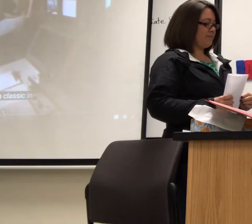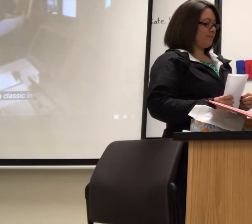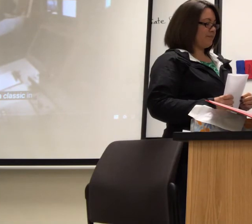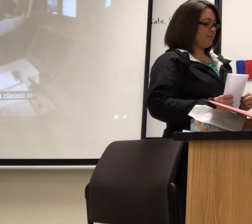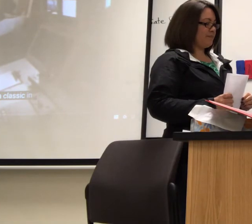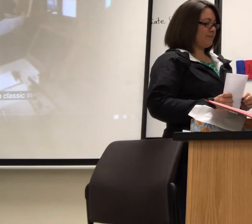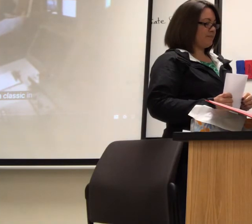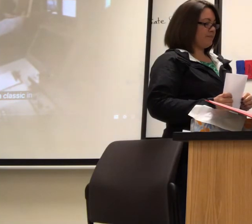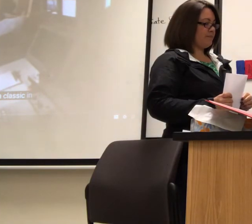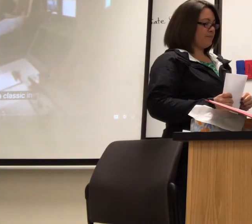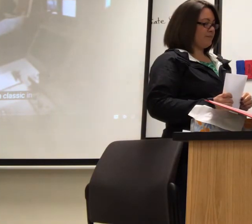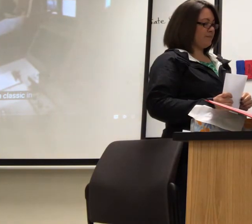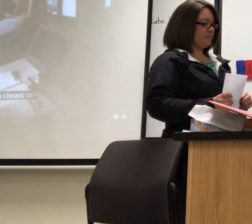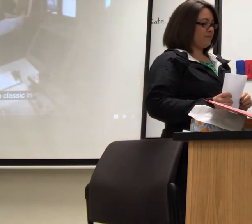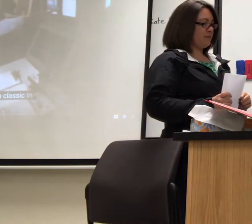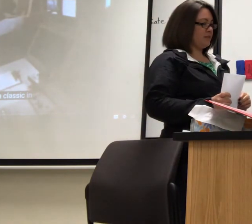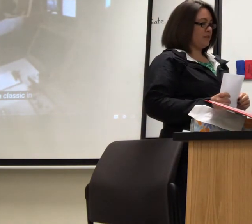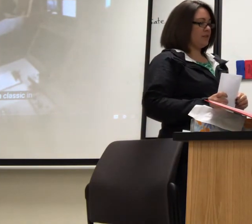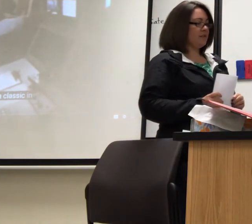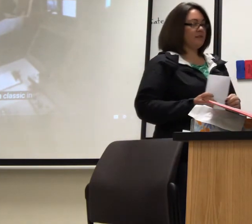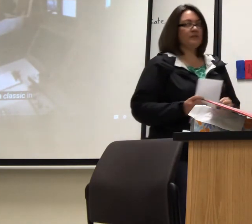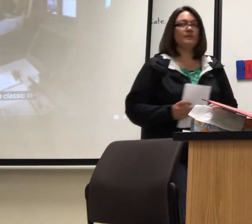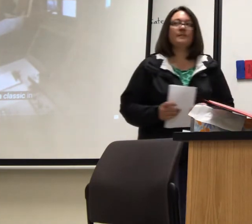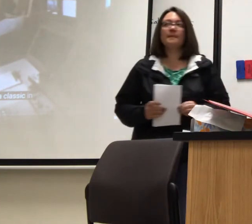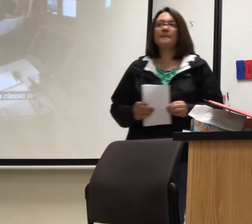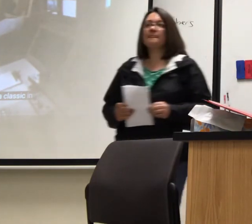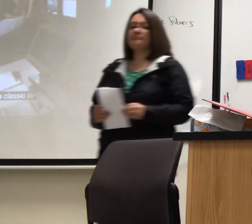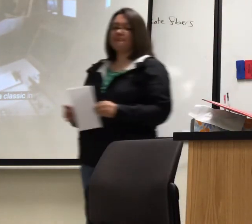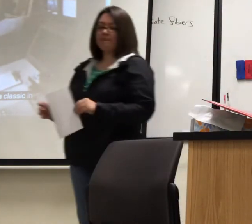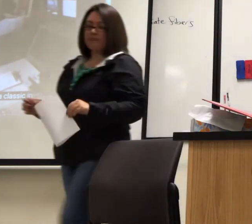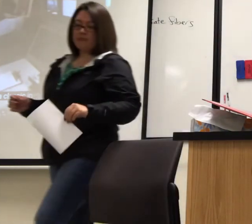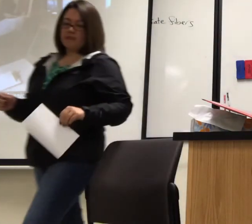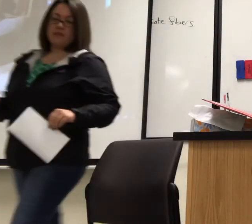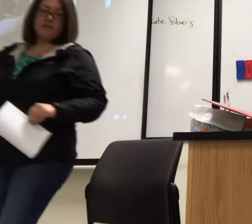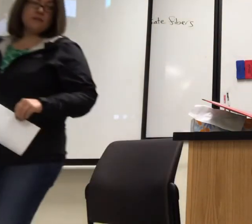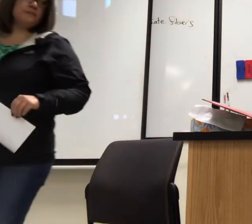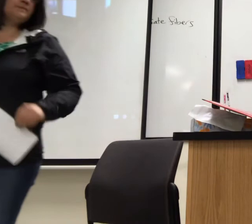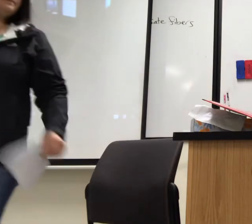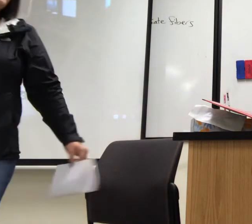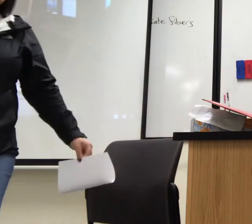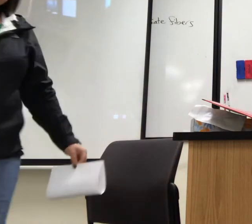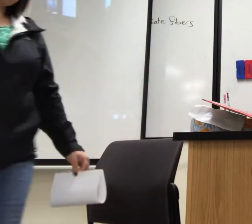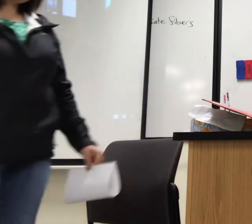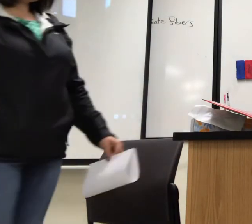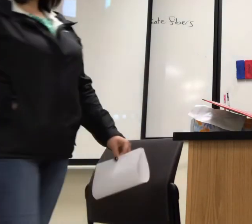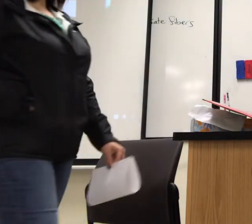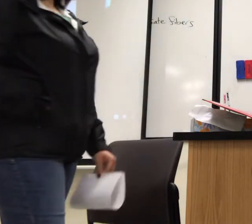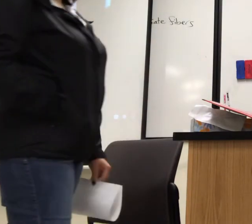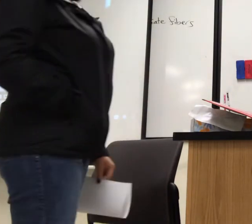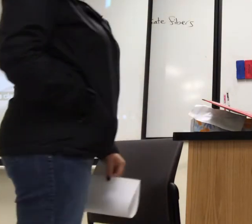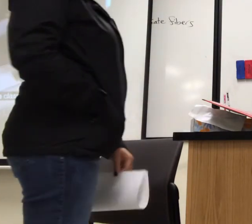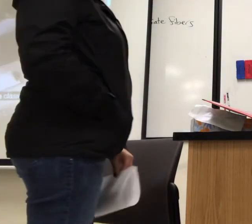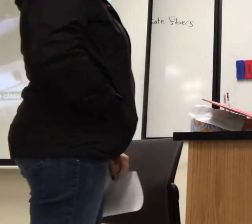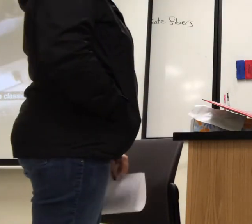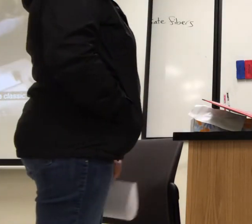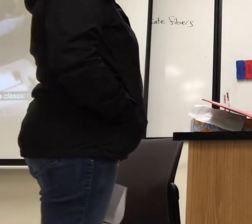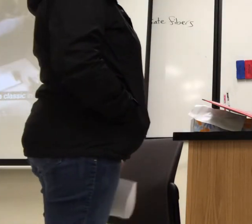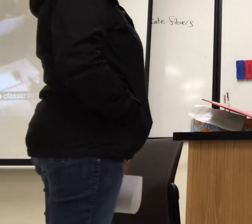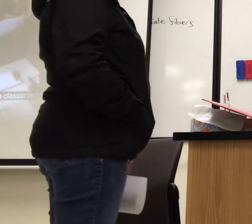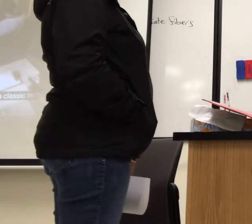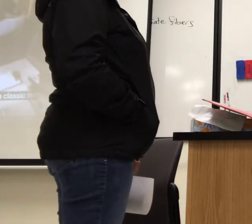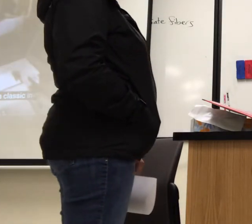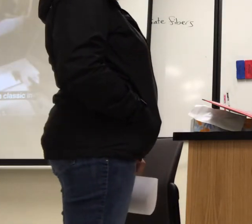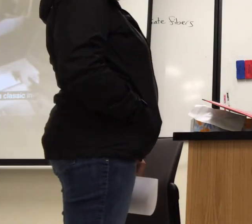advise you not to change your answer. Yeah. You're right, yeah, these leader lines aren't there. I don't know why. Maybe this is from an older